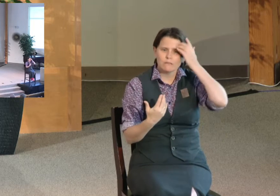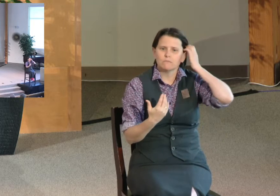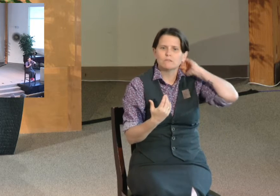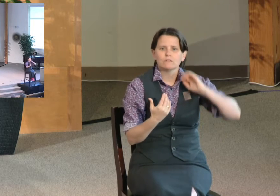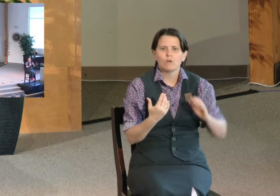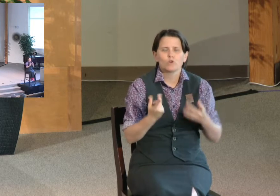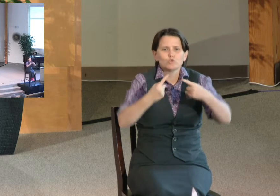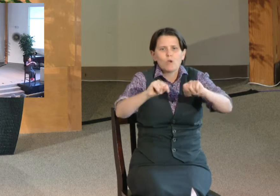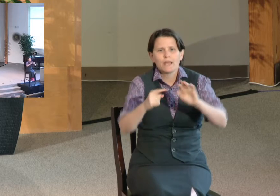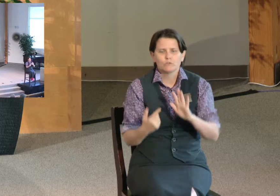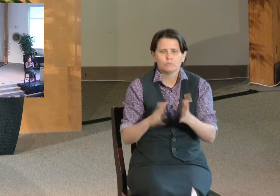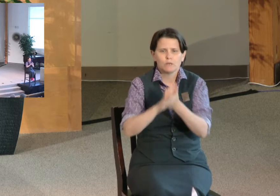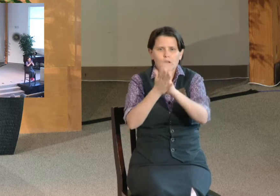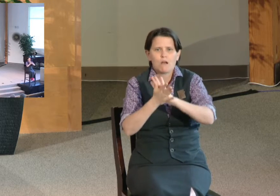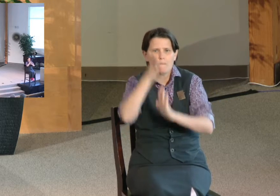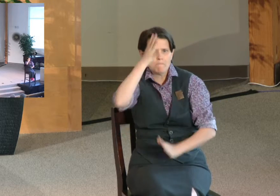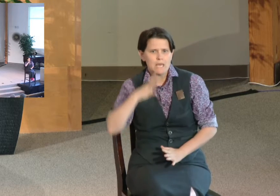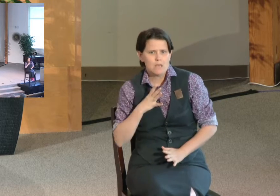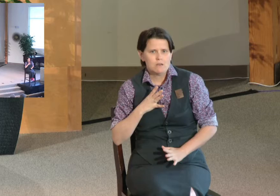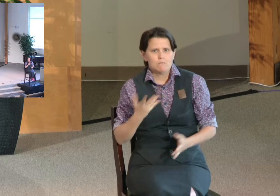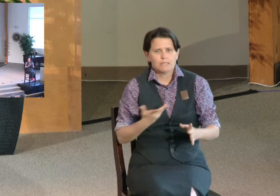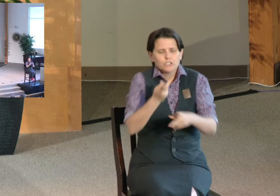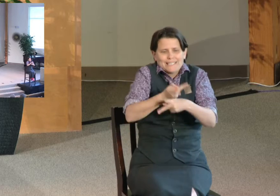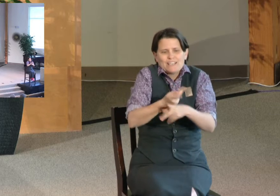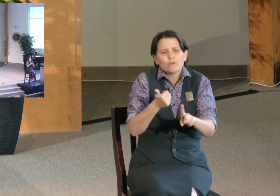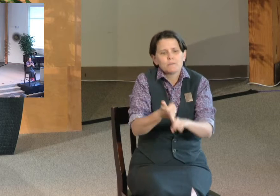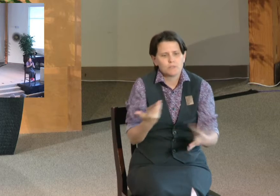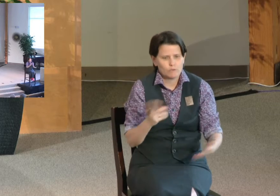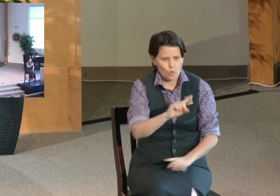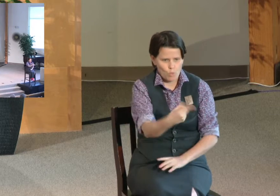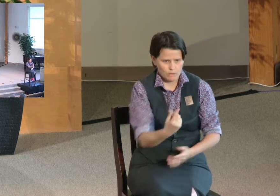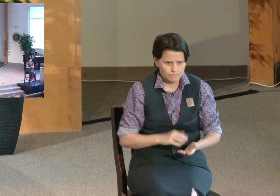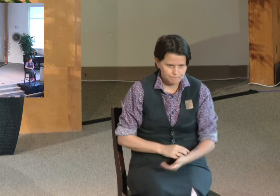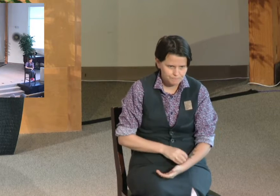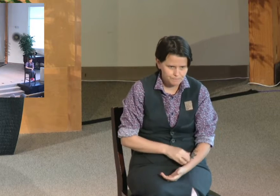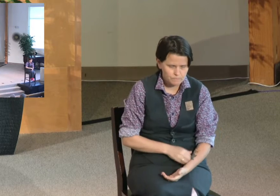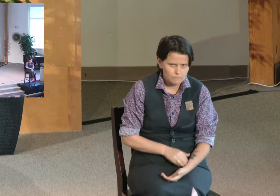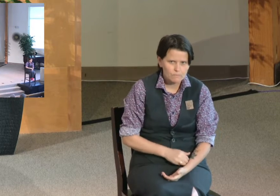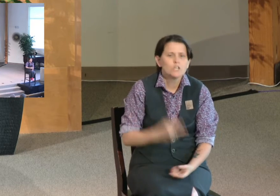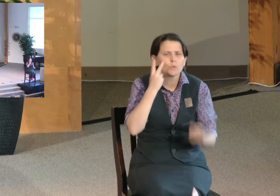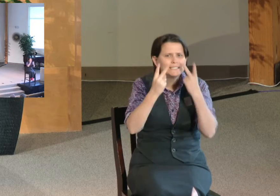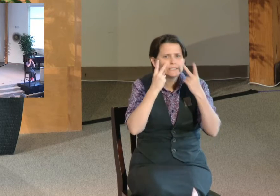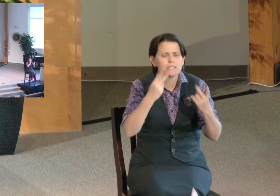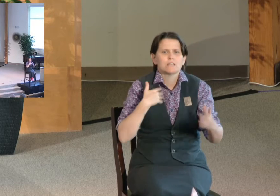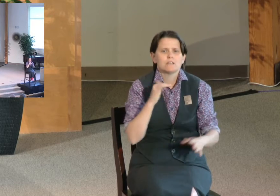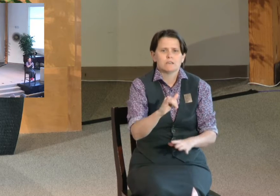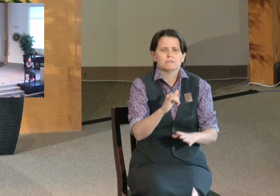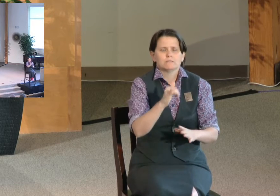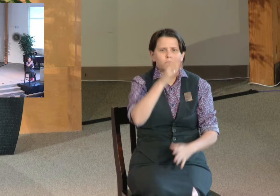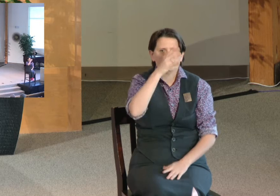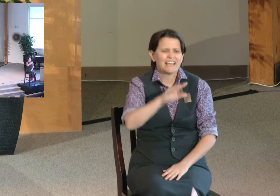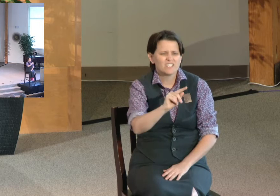opportunity, we have a choice to show some compassion because no one showed them